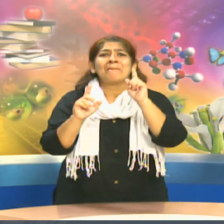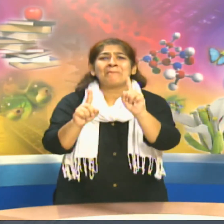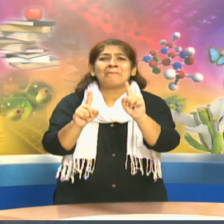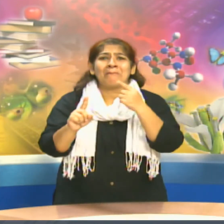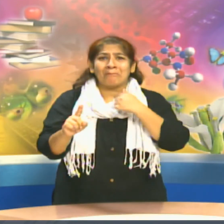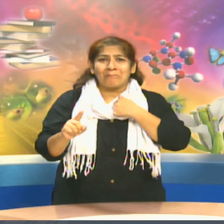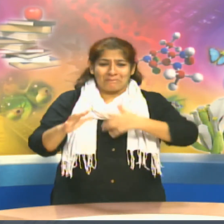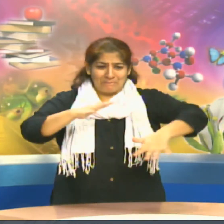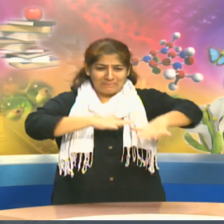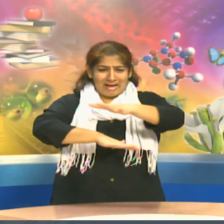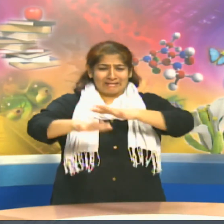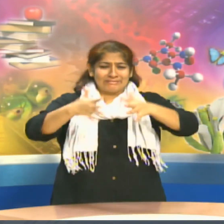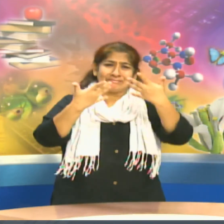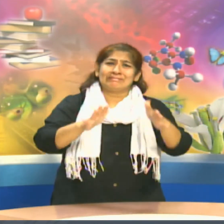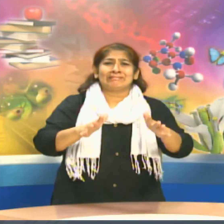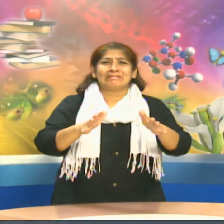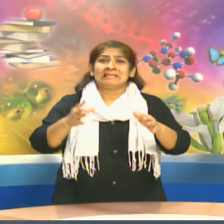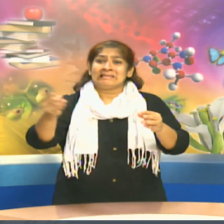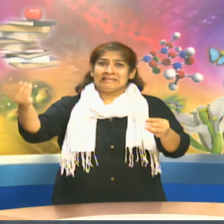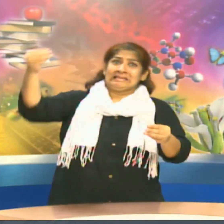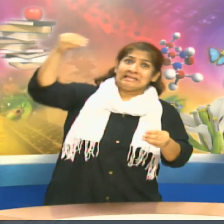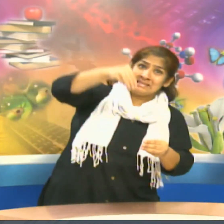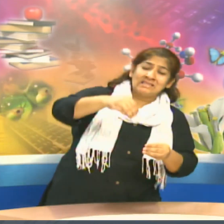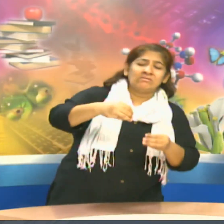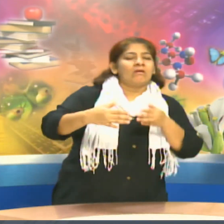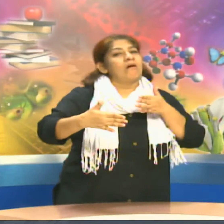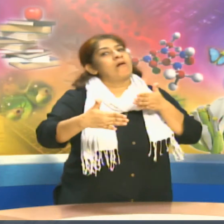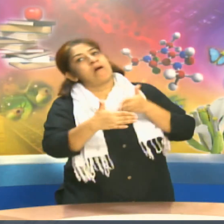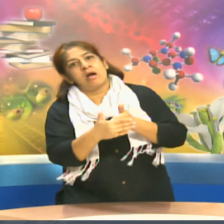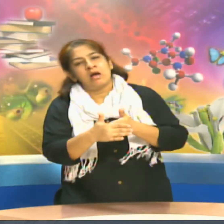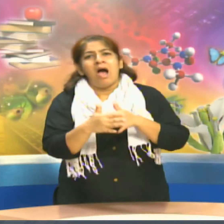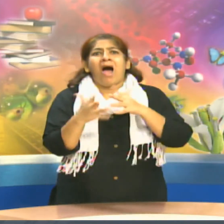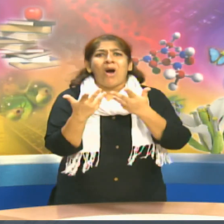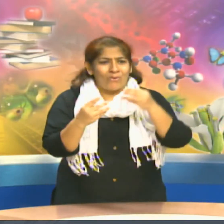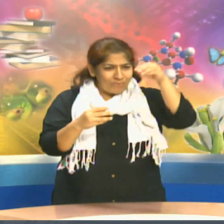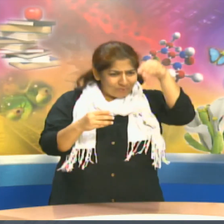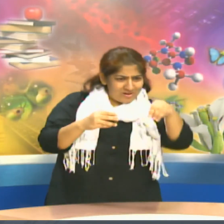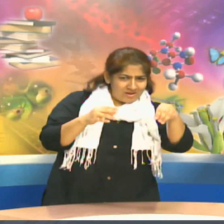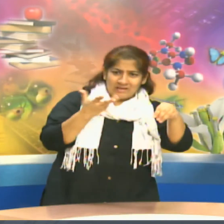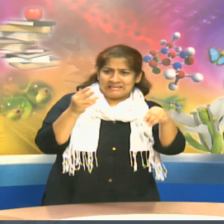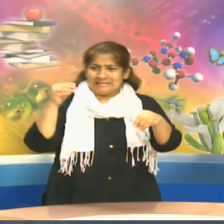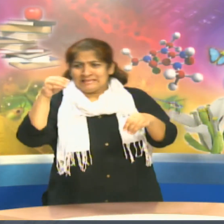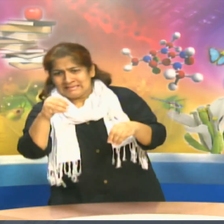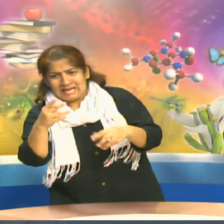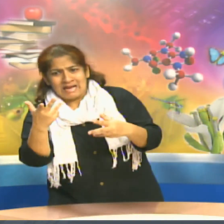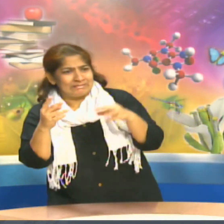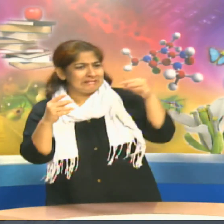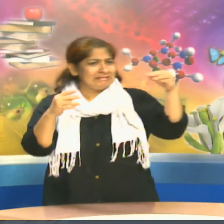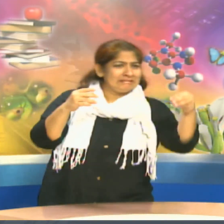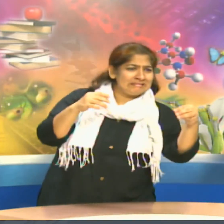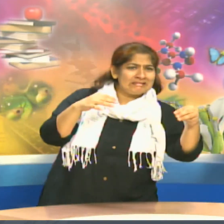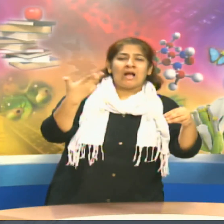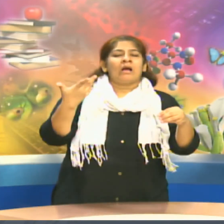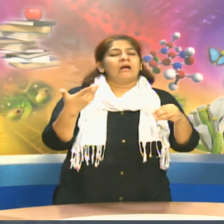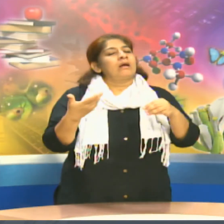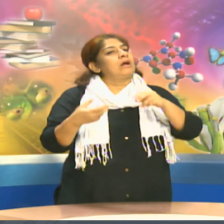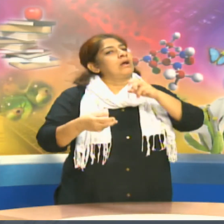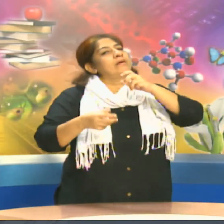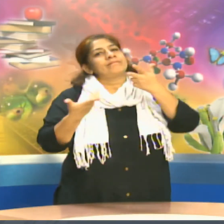but we have planned already, we have planned some planning. So, where should we